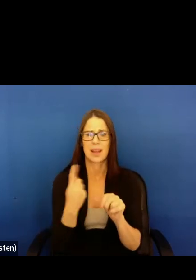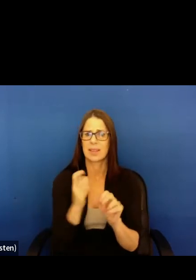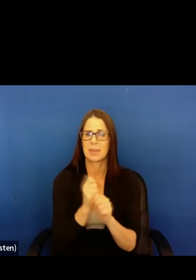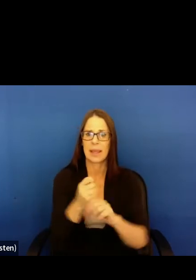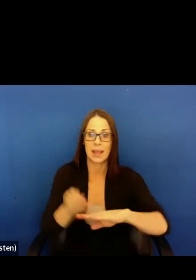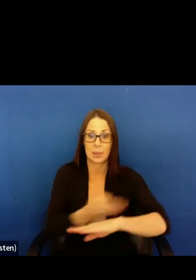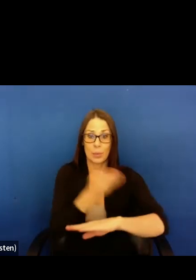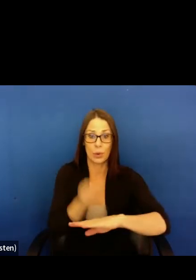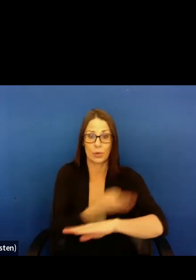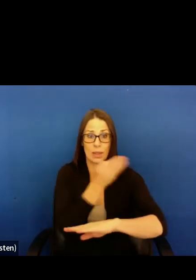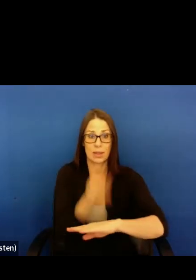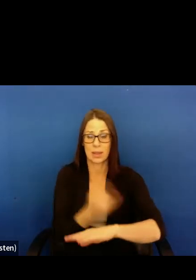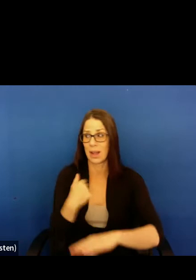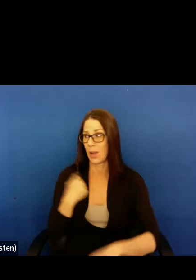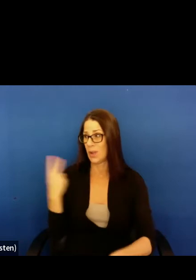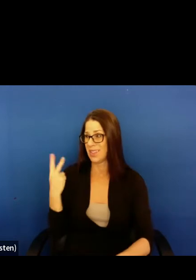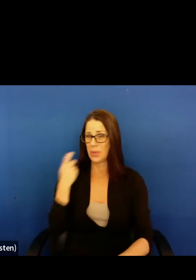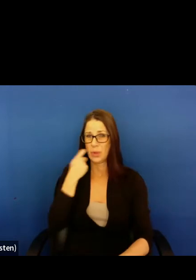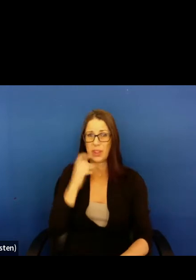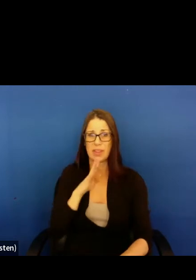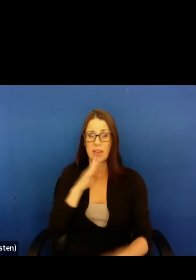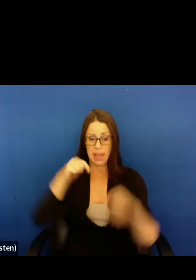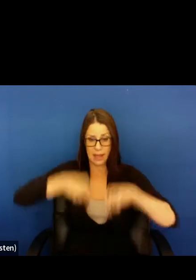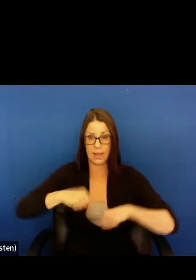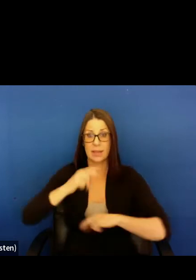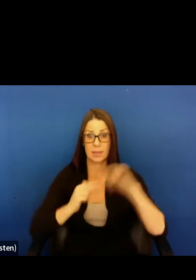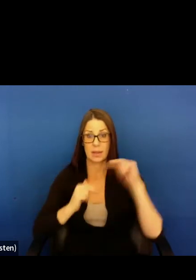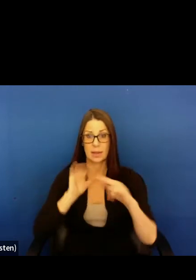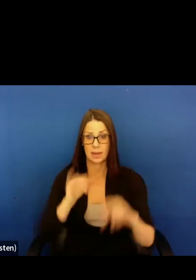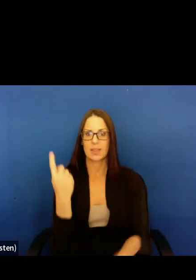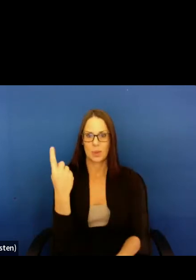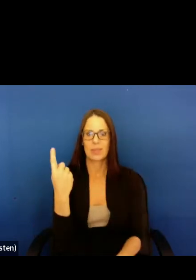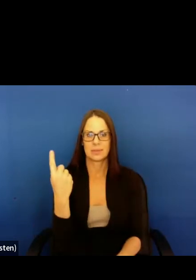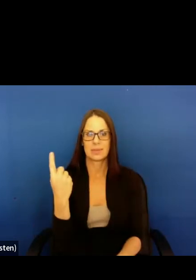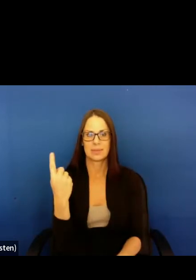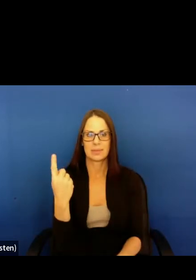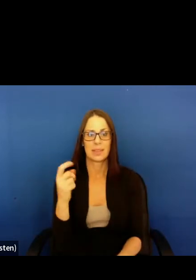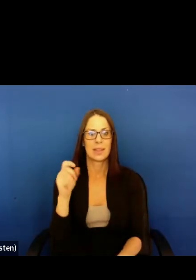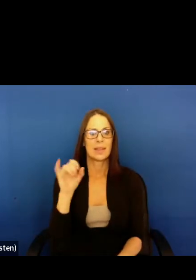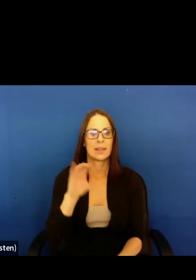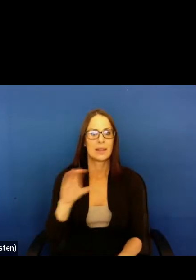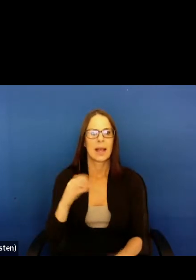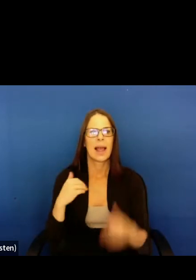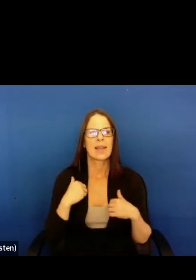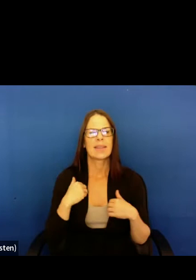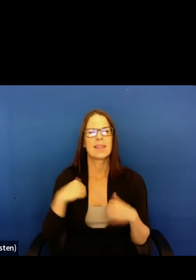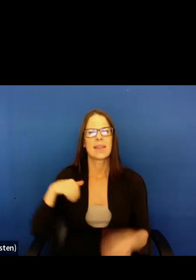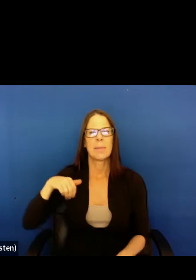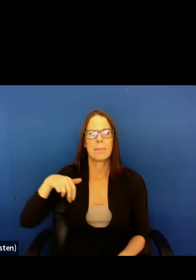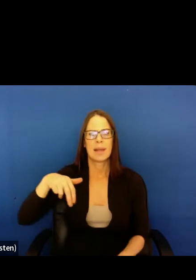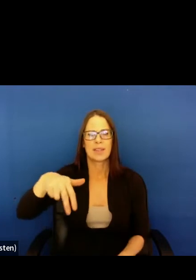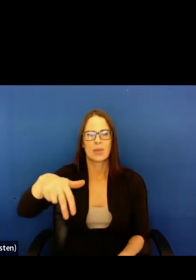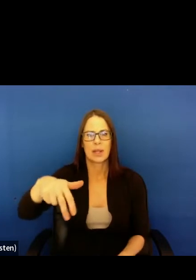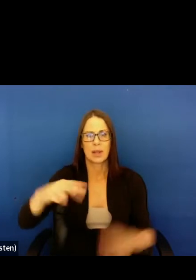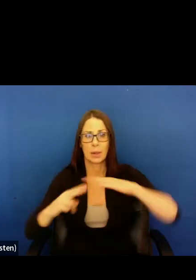this building being one of them. The very fact that the ISCC has this pedestrian bridge that's fully accessible, that connects